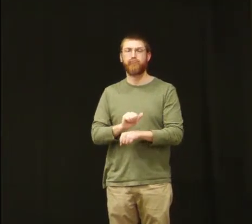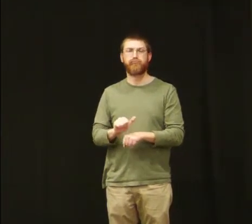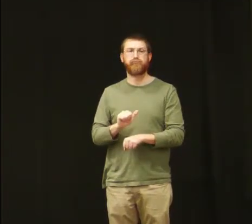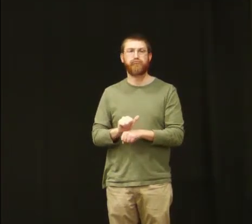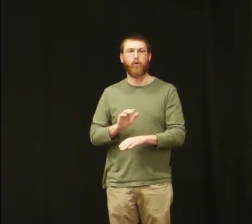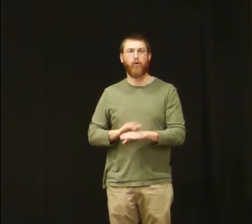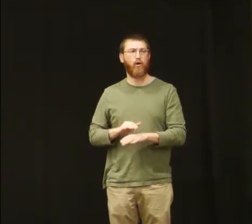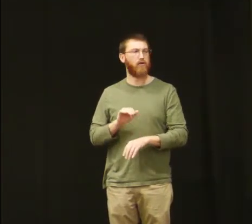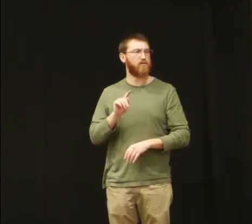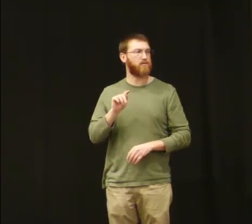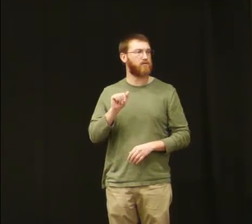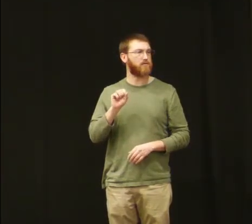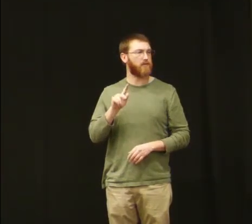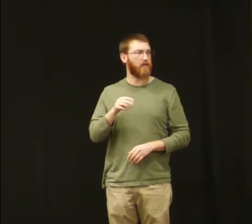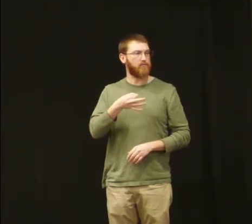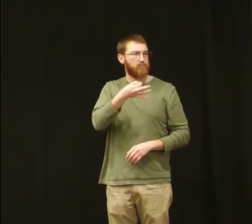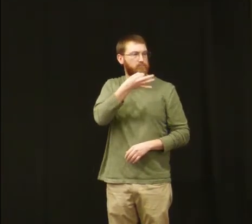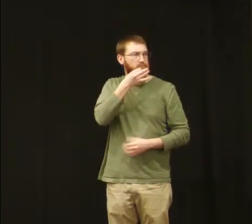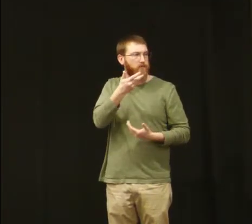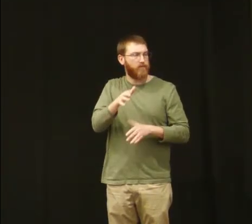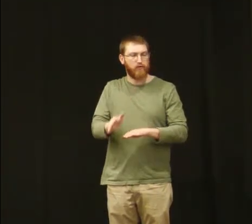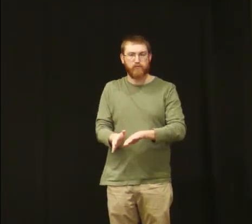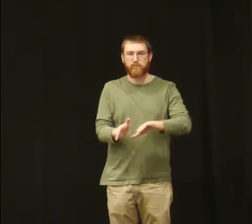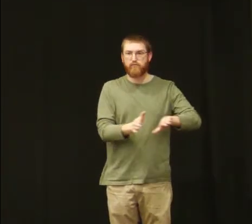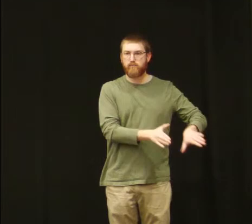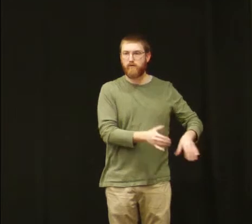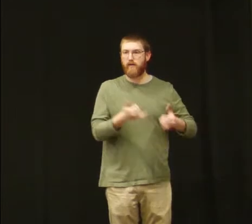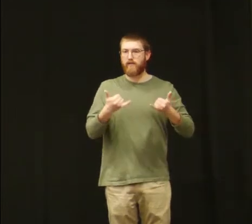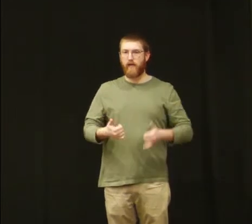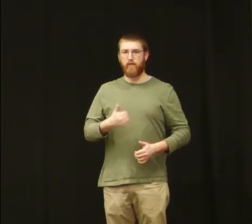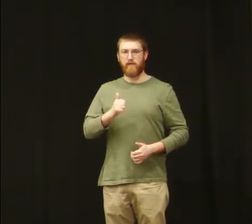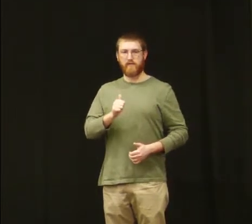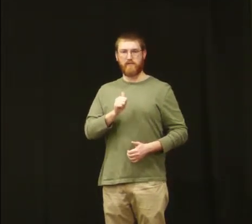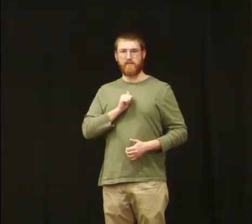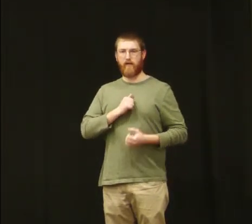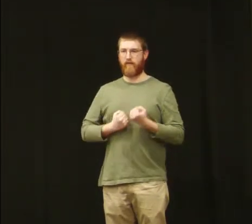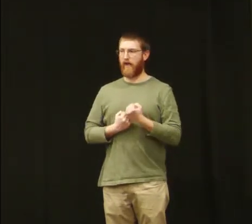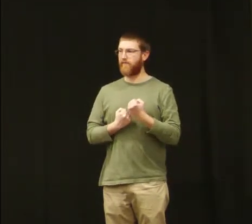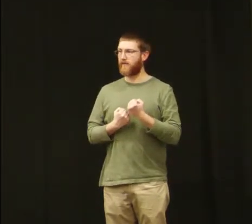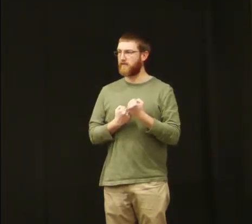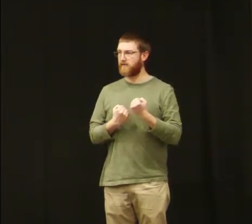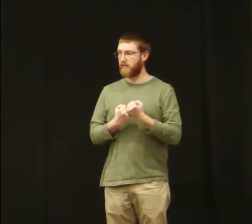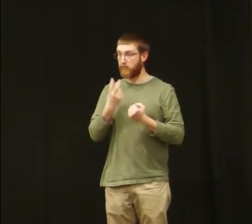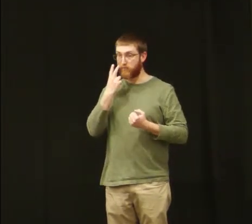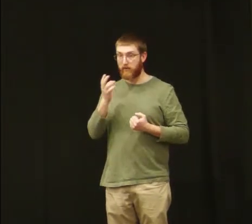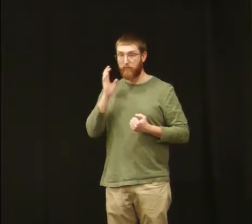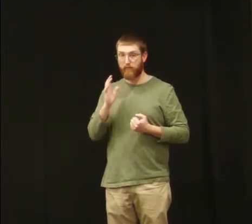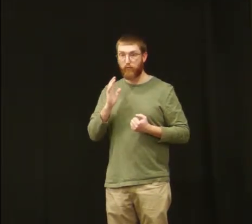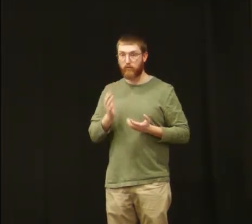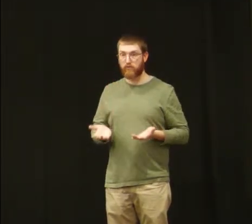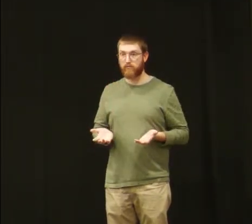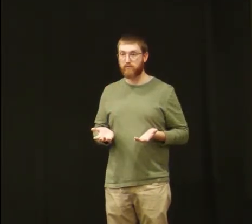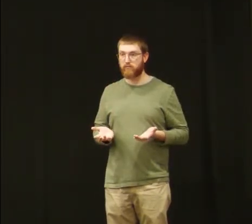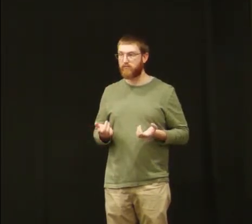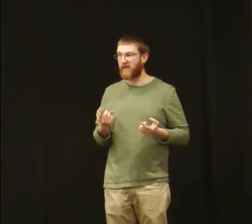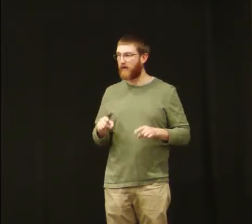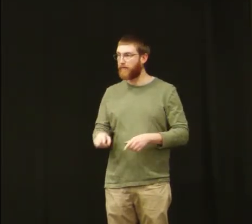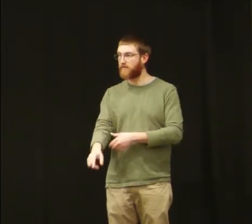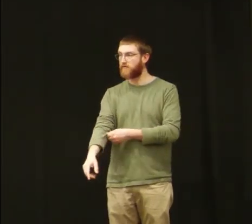have mastered that, and now they're moving to a different skill like self-advocacy? Have you guys ever seen something like that?